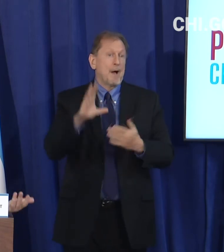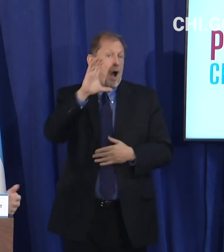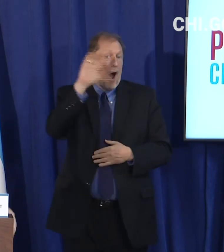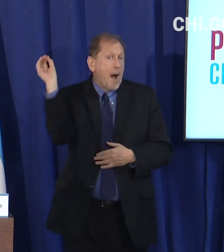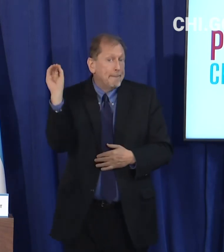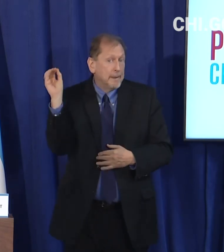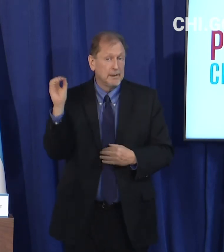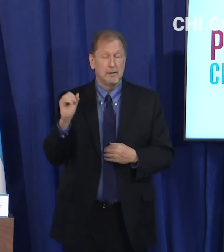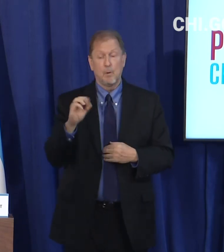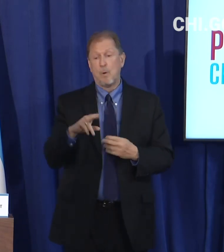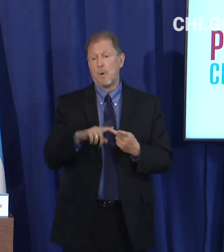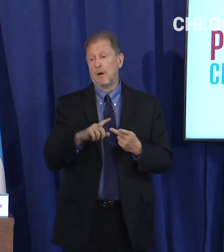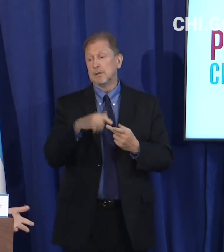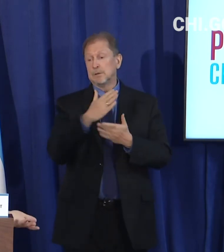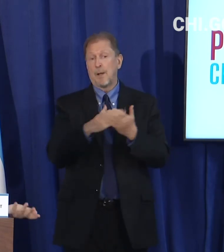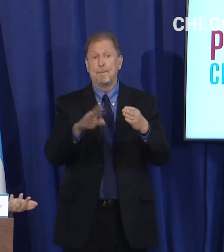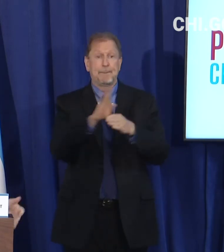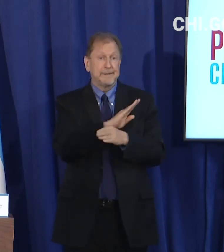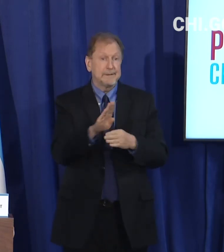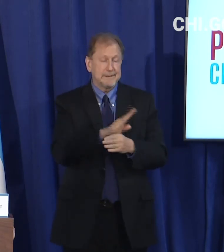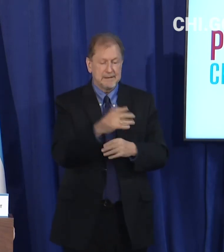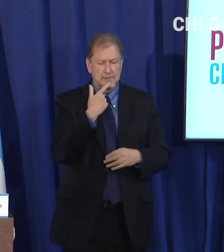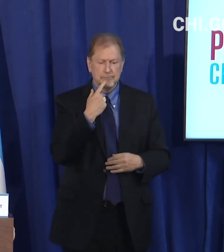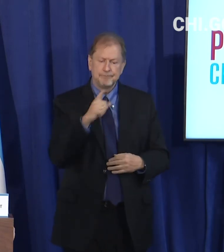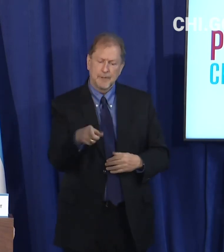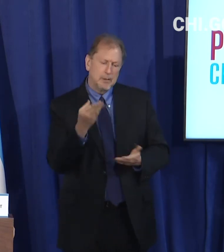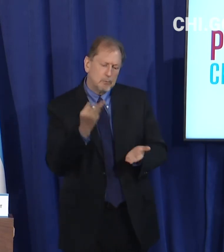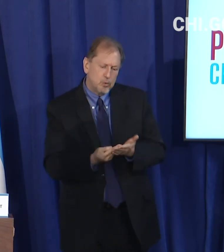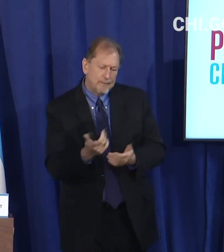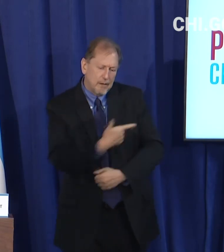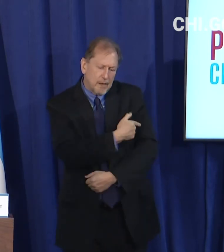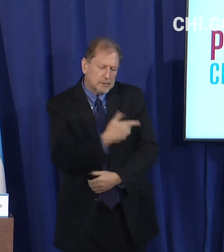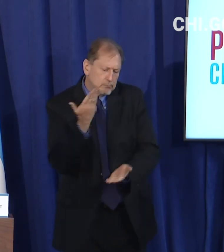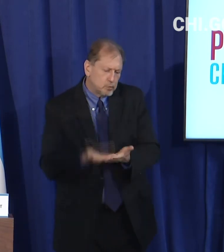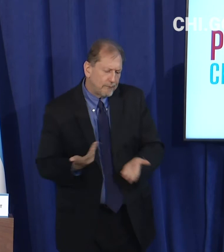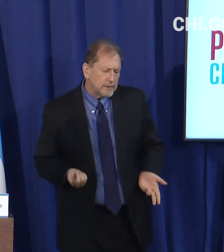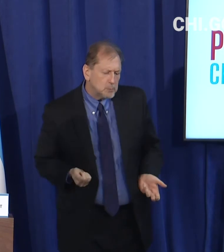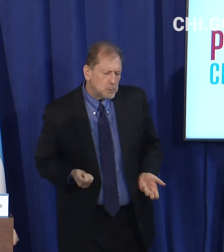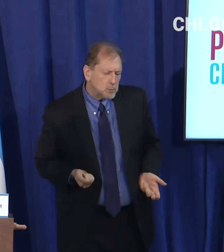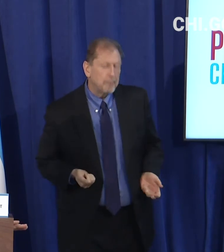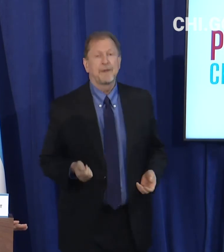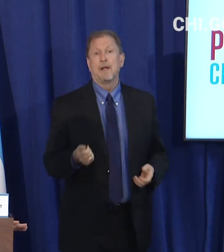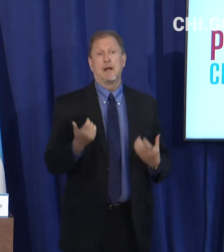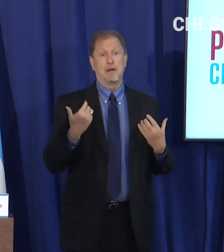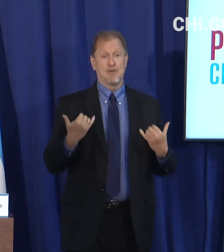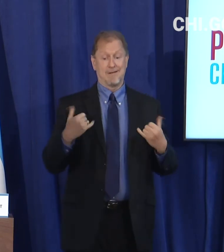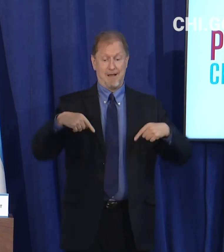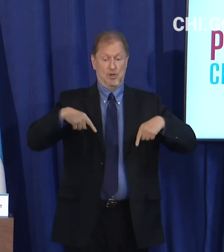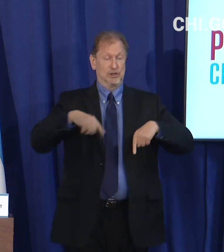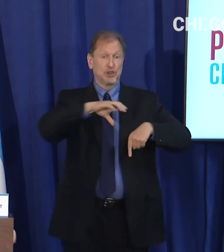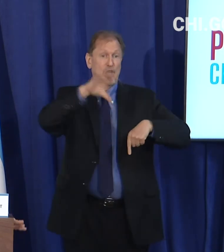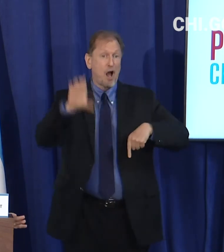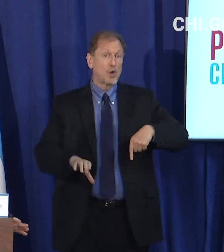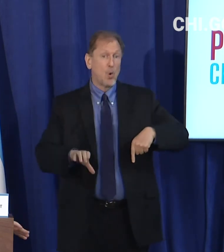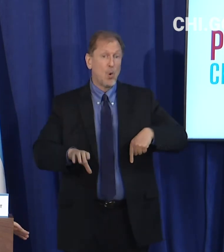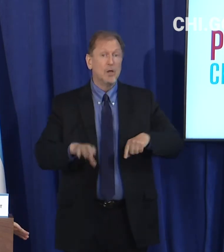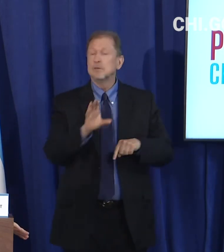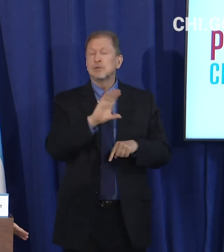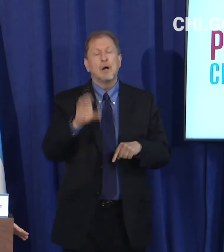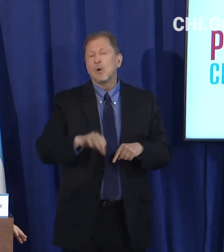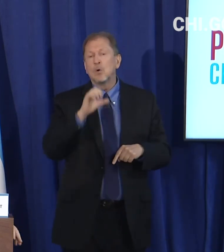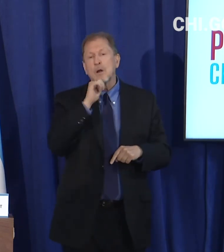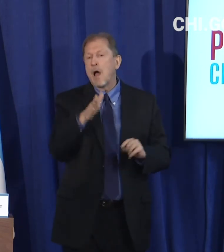or businesses, requiring vaccine. We are not anticipating at this point a sort of a